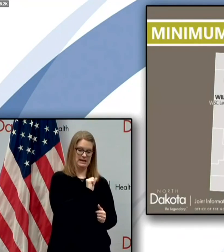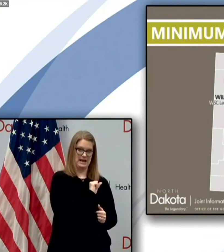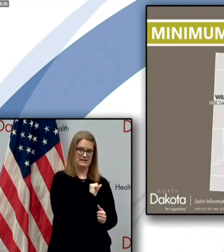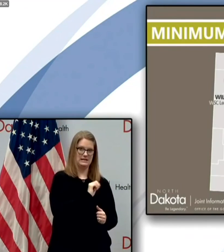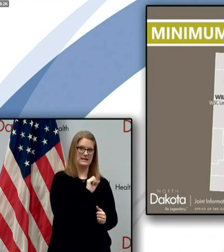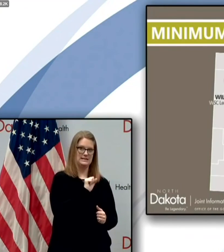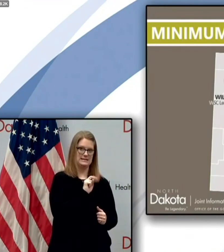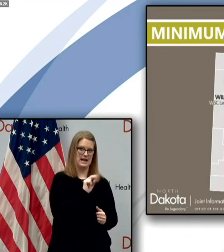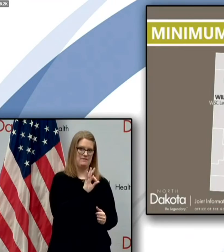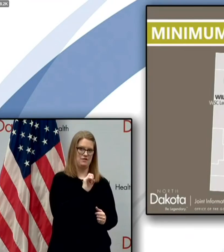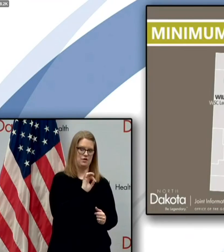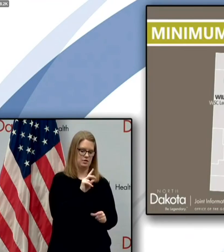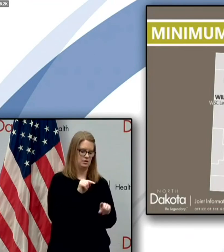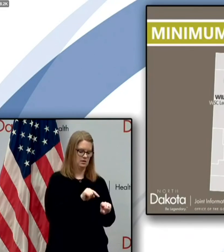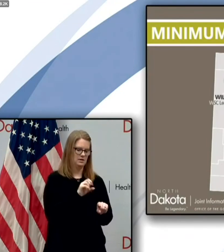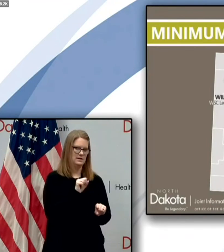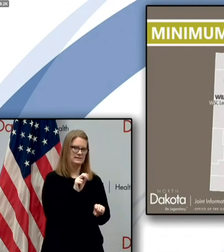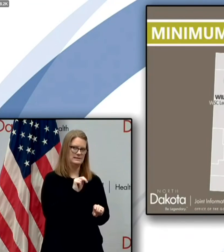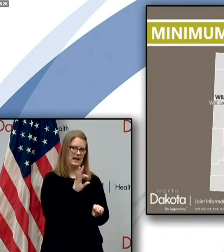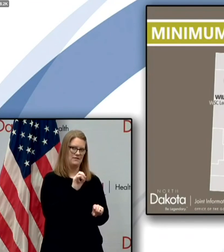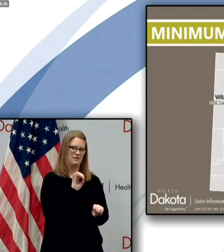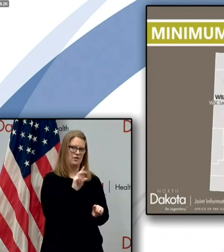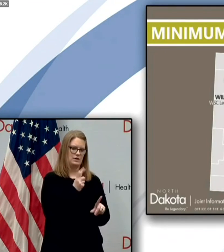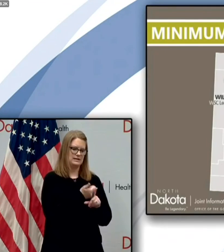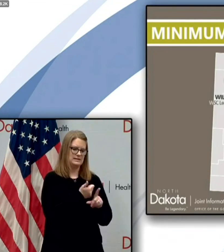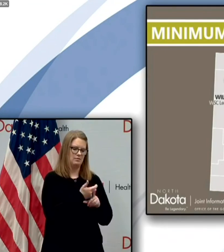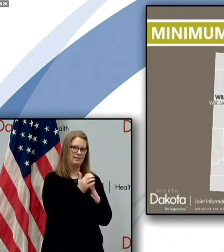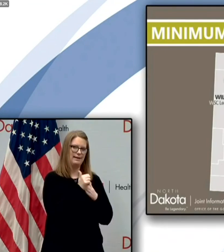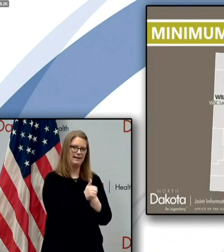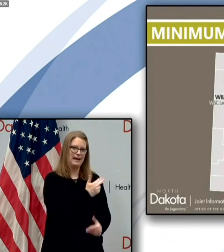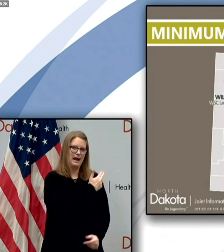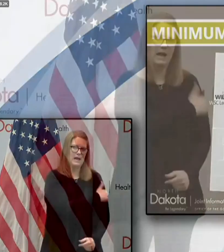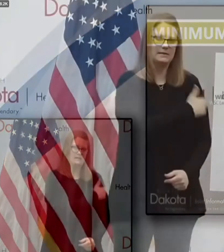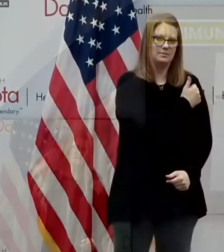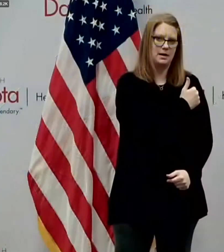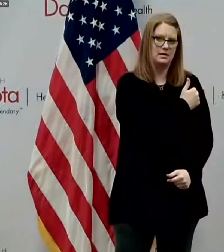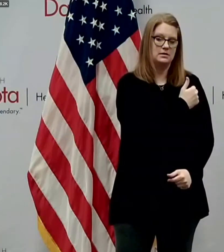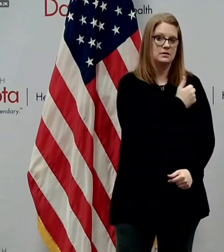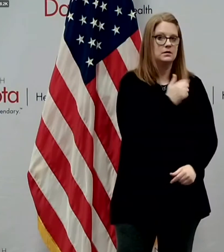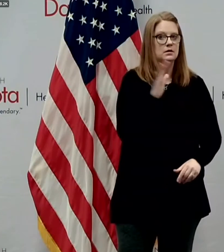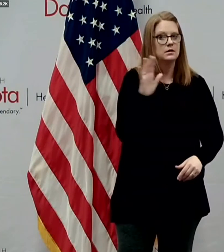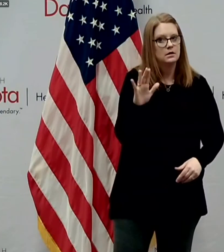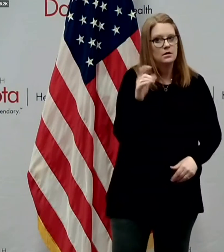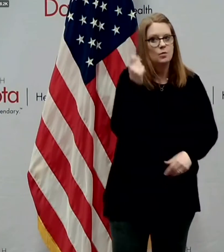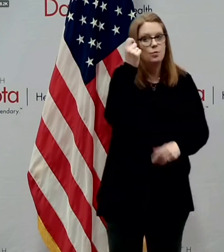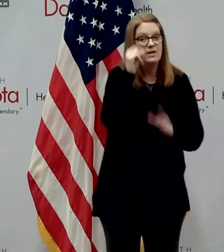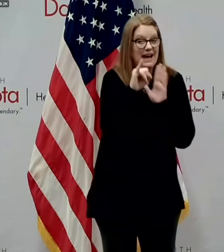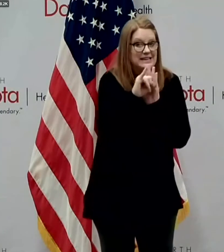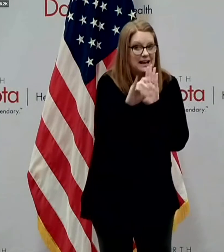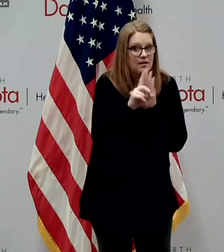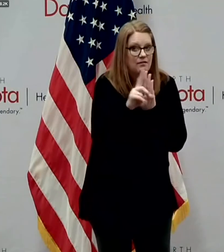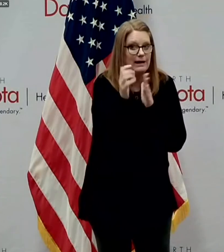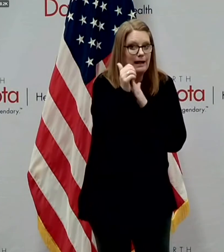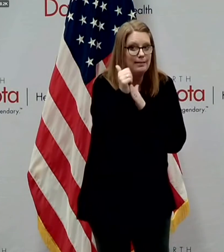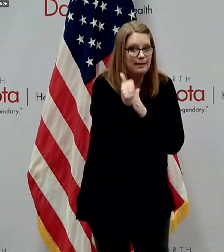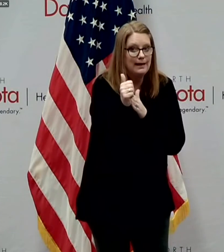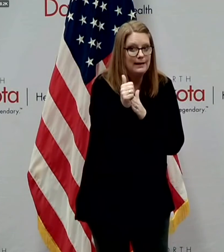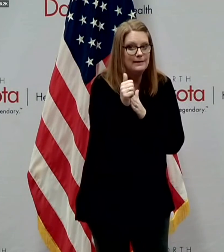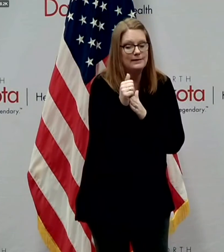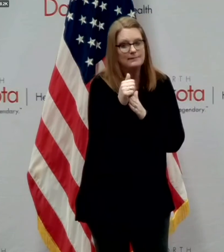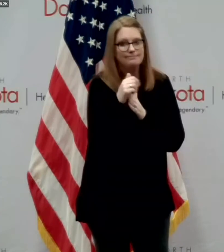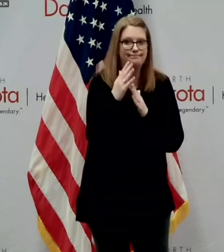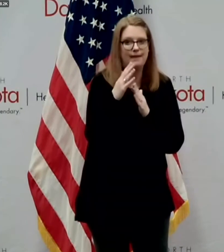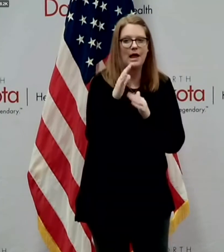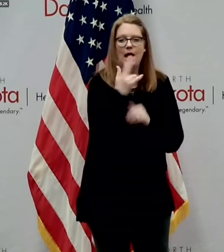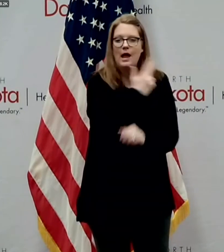Sanford would be the lead hospital. So although we've identified a lead hospital, both Essentia